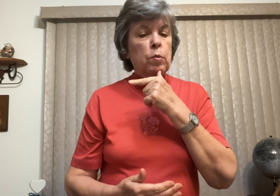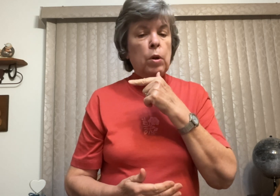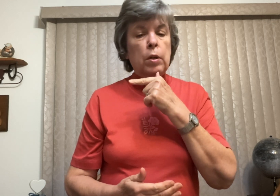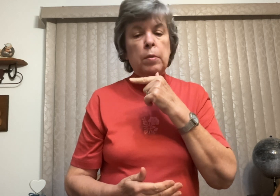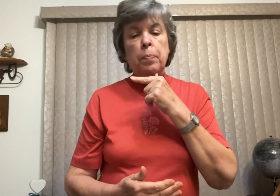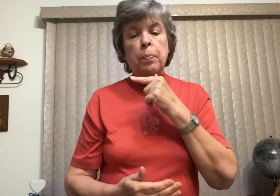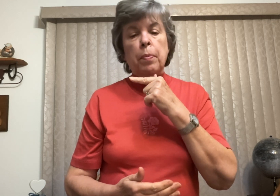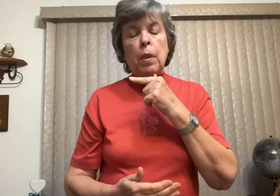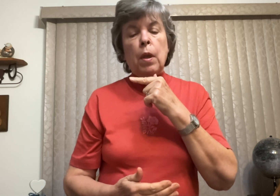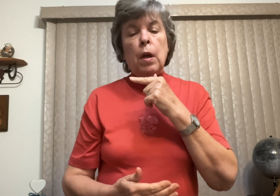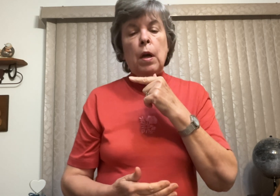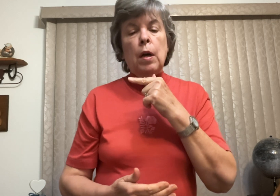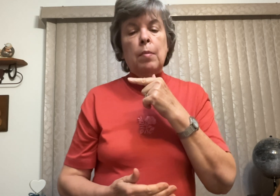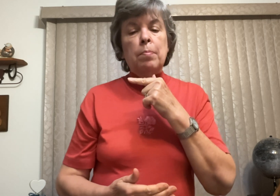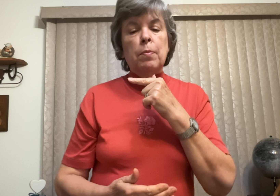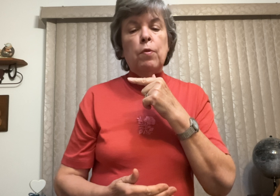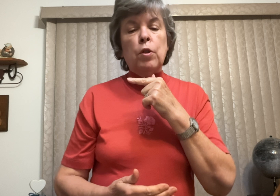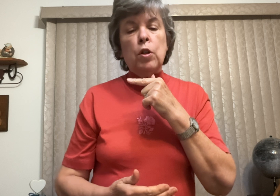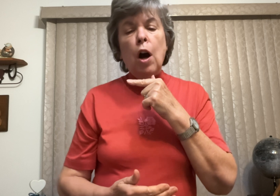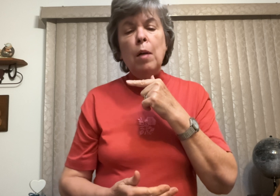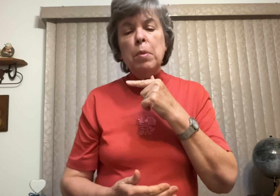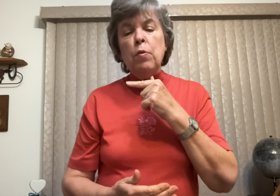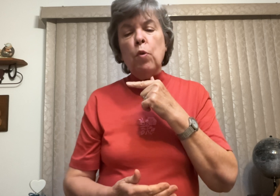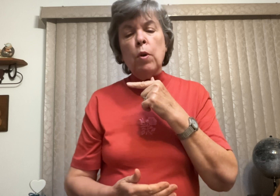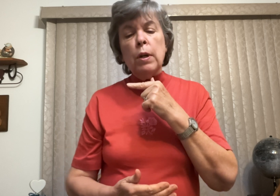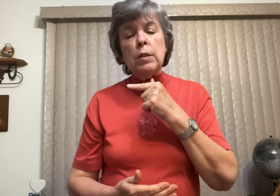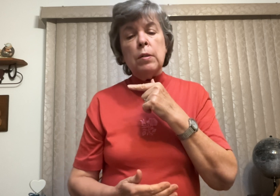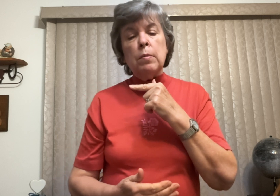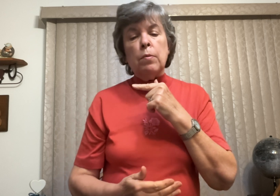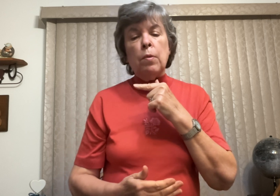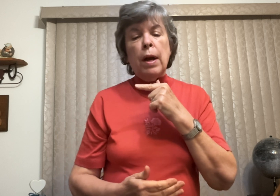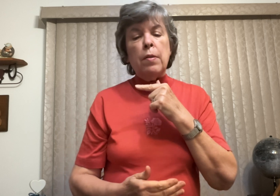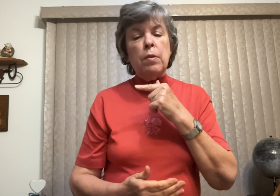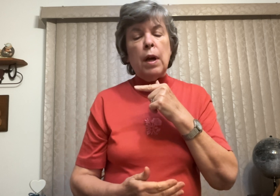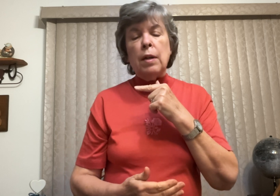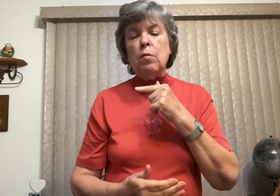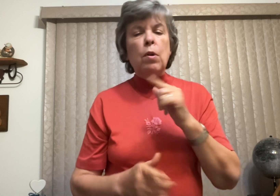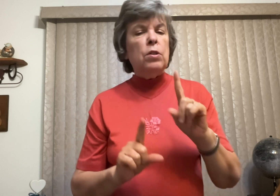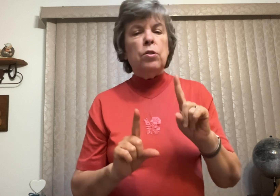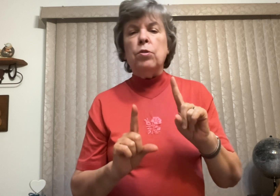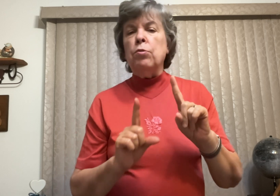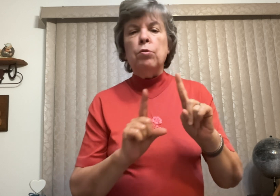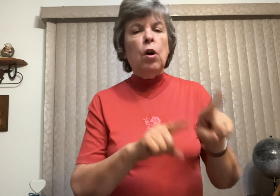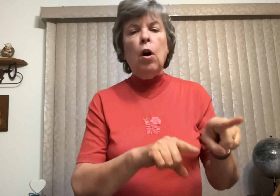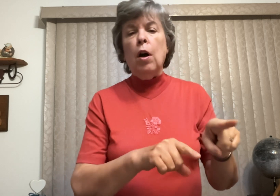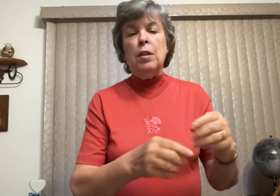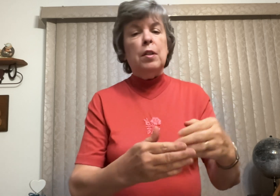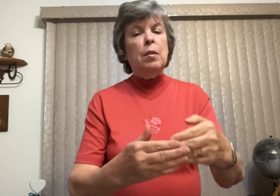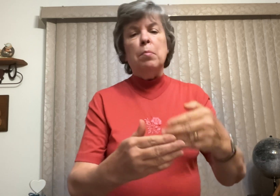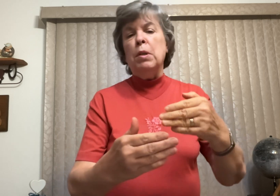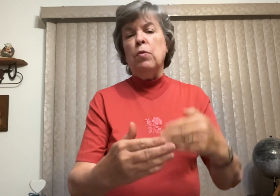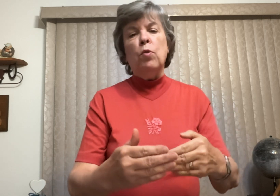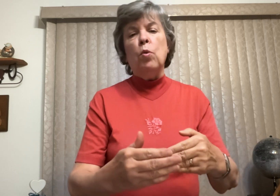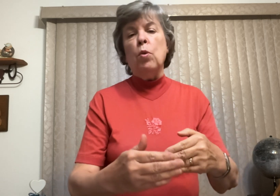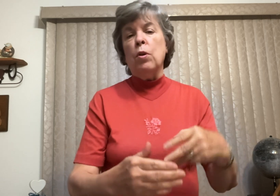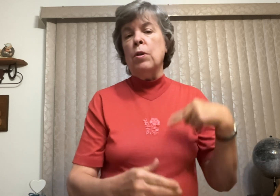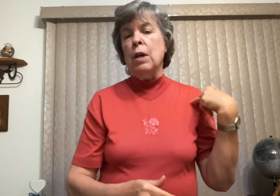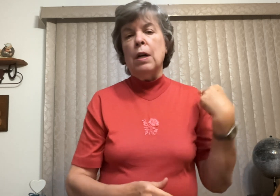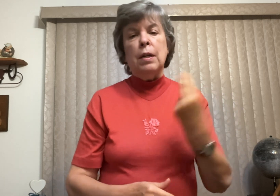want. For gone before us, rather than, I don't want to just do gone before